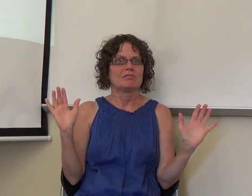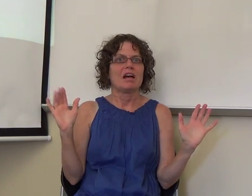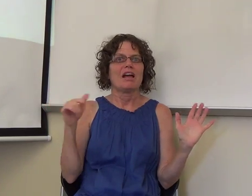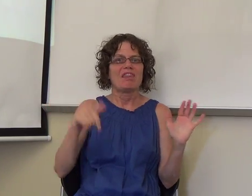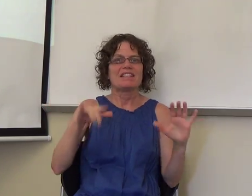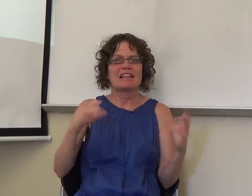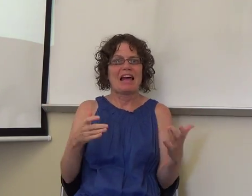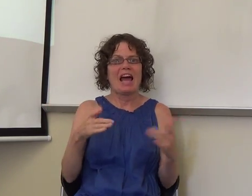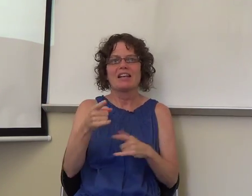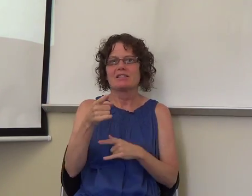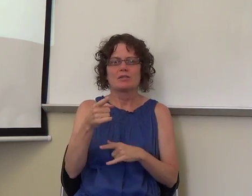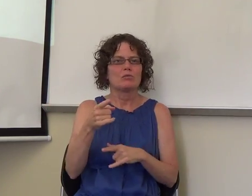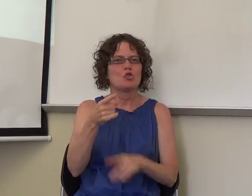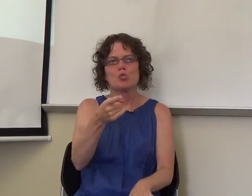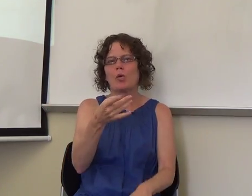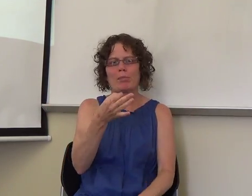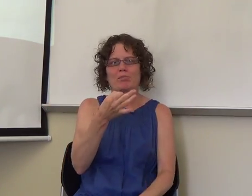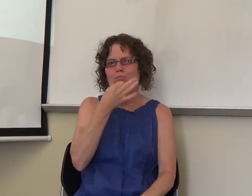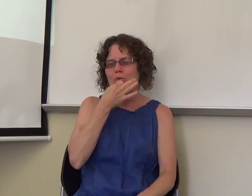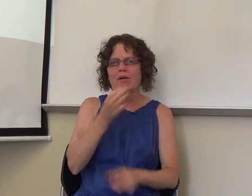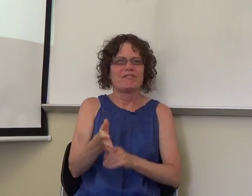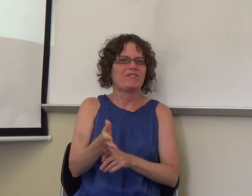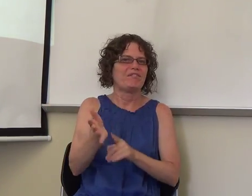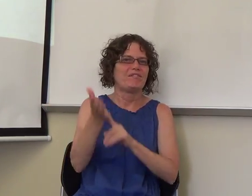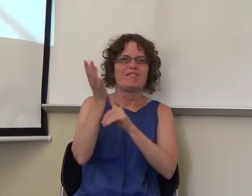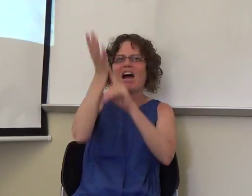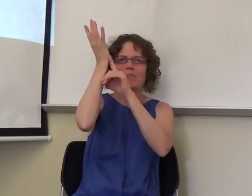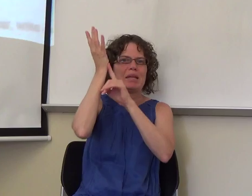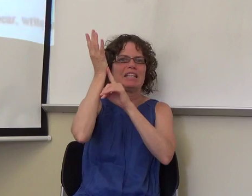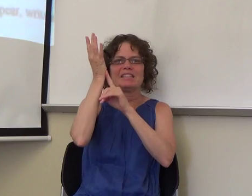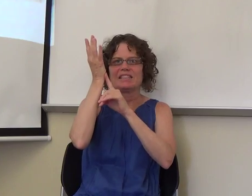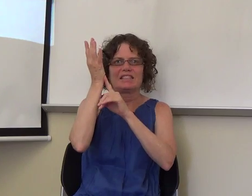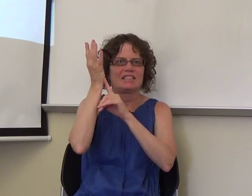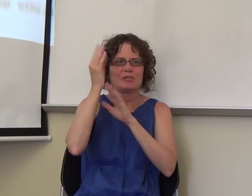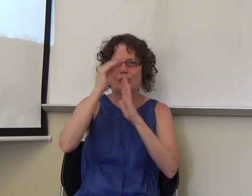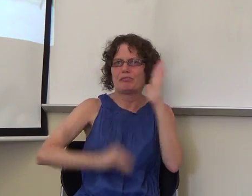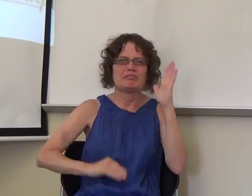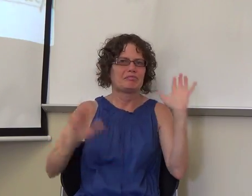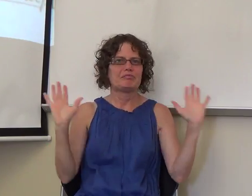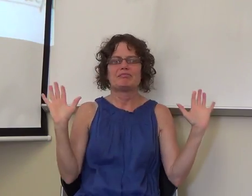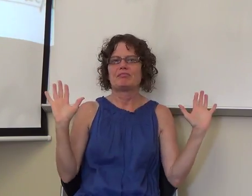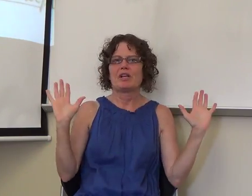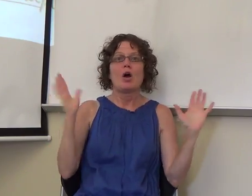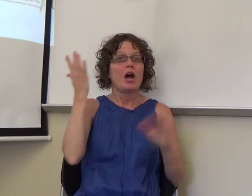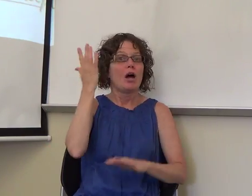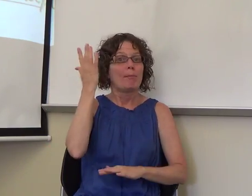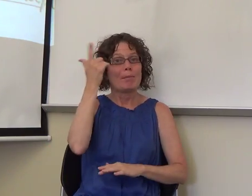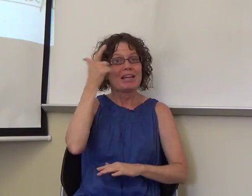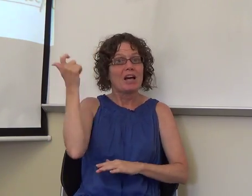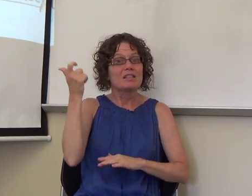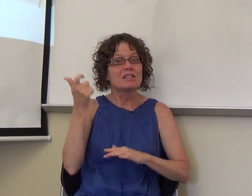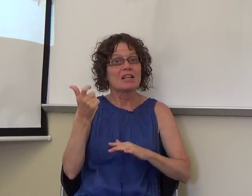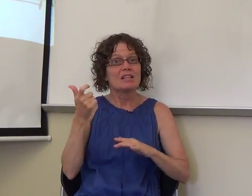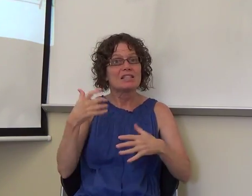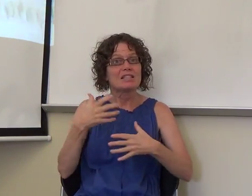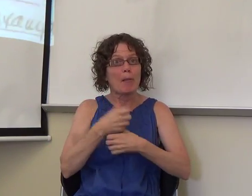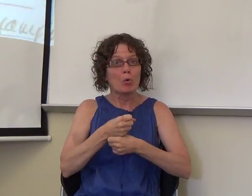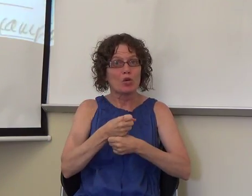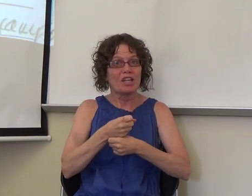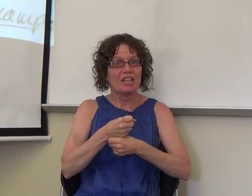class, you will be able to do this in 5 minutes, okay? Because the summary of this, all you had to write down for the